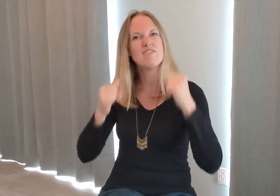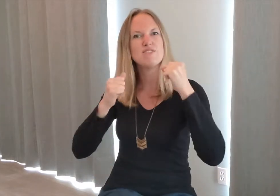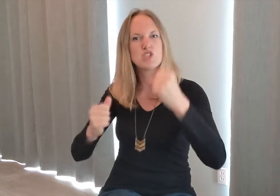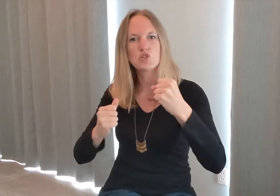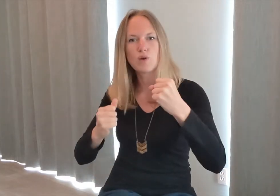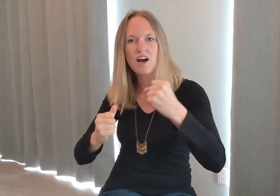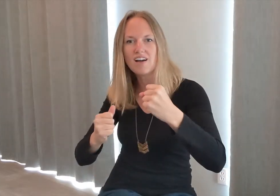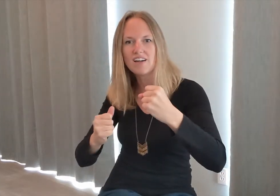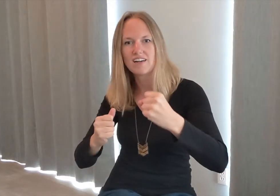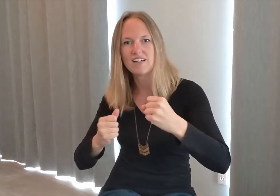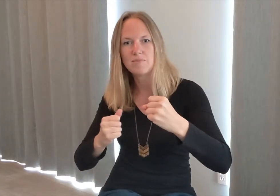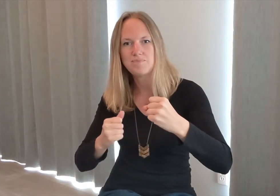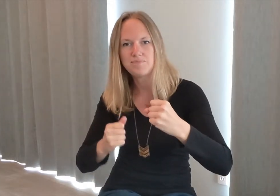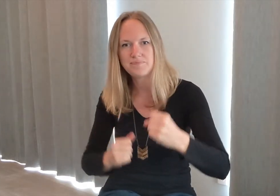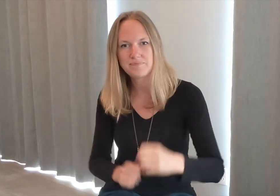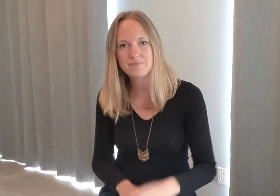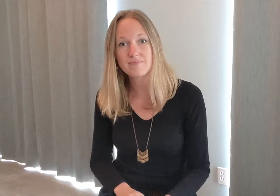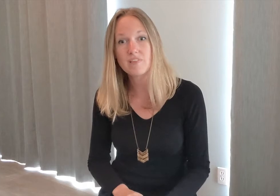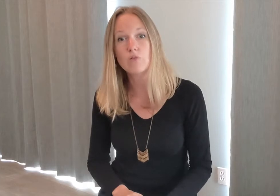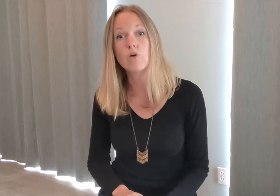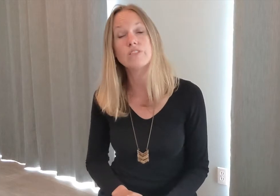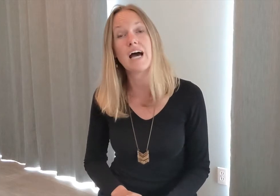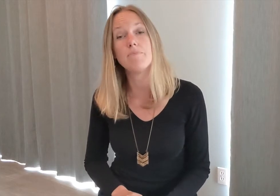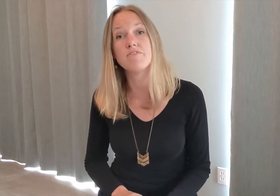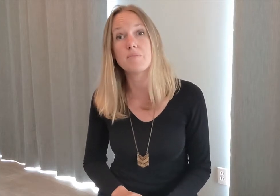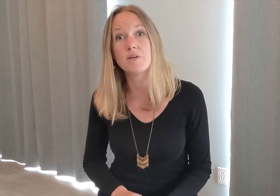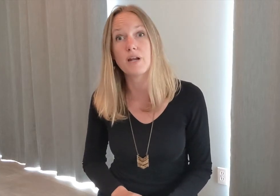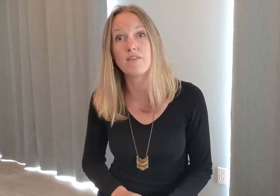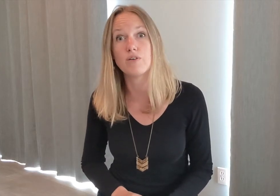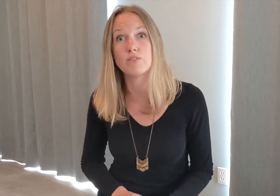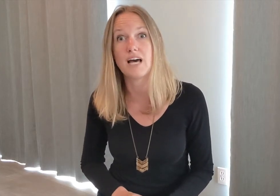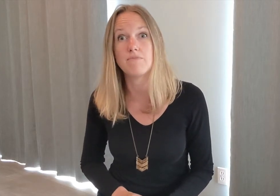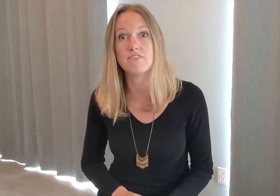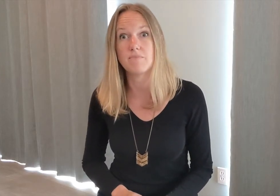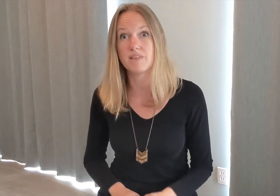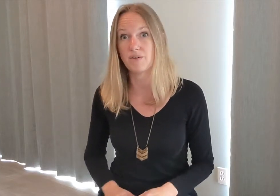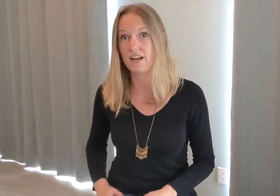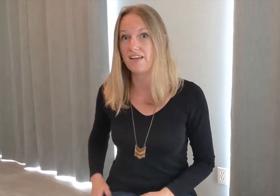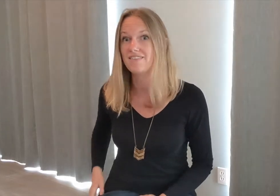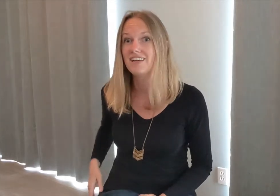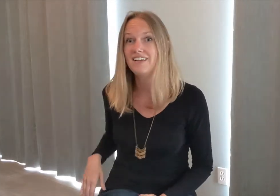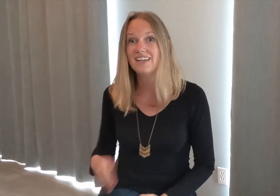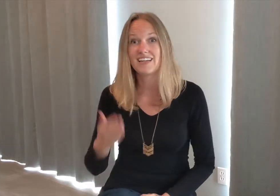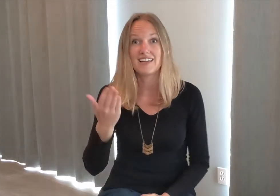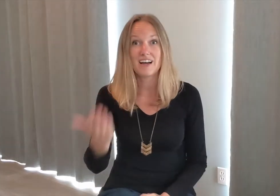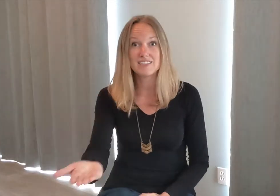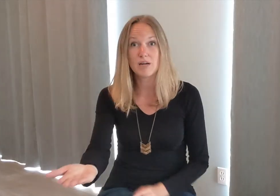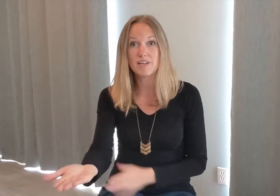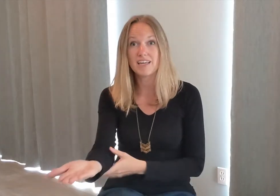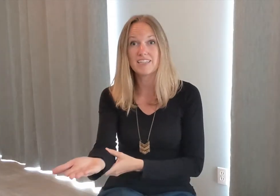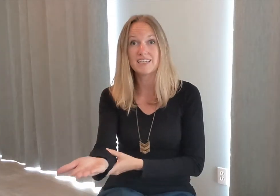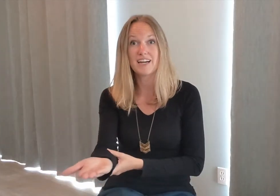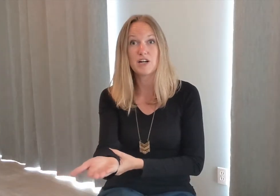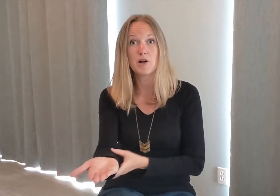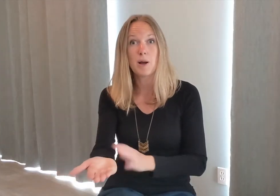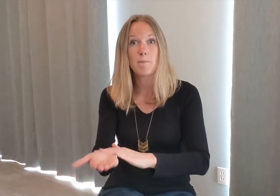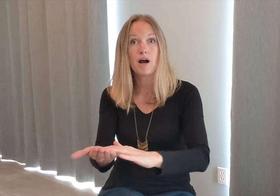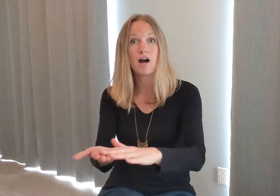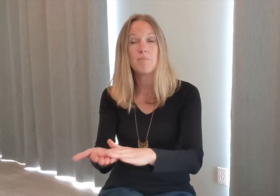was stronger, rose up from the grave, rose up from the grave. Non-dominant hand here, palm